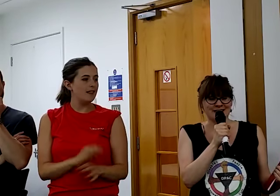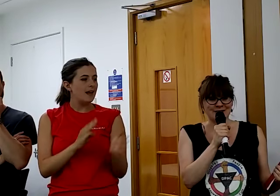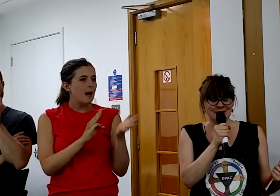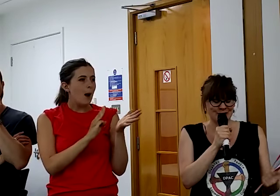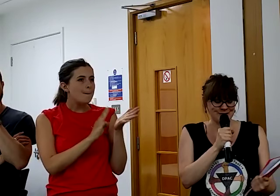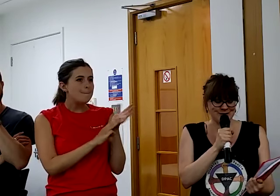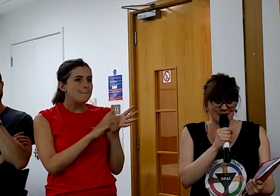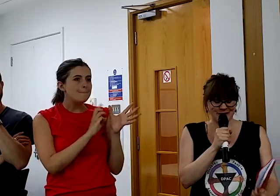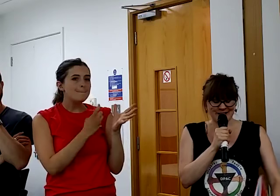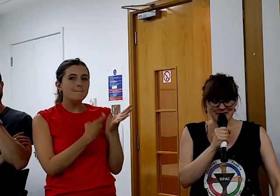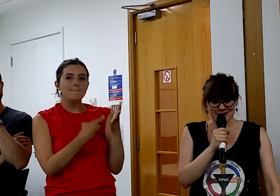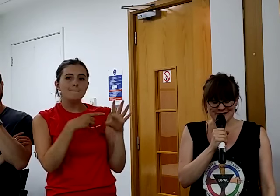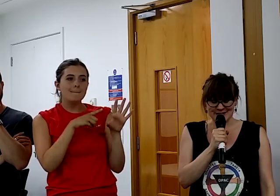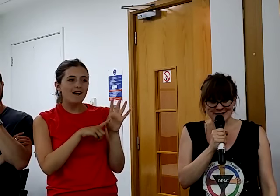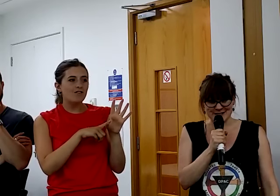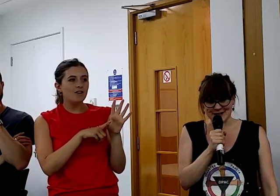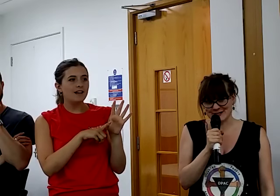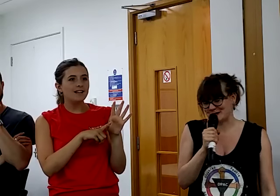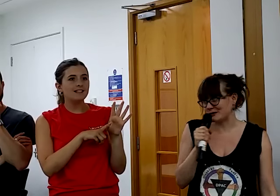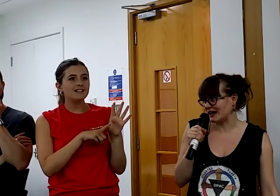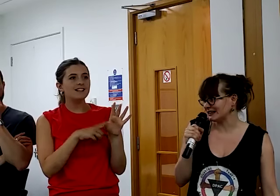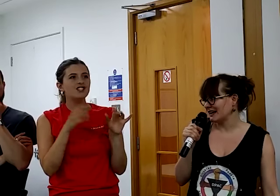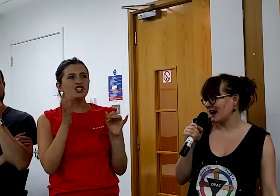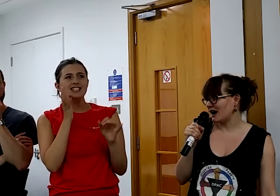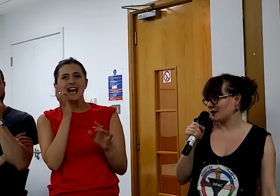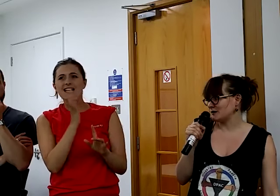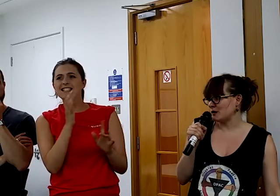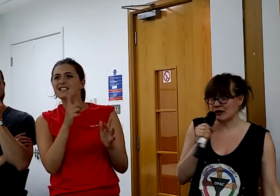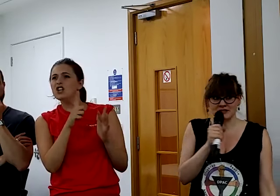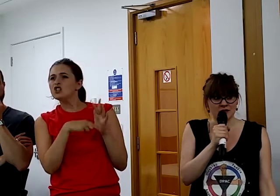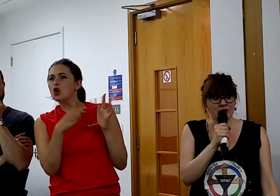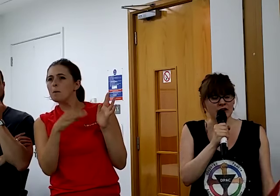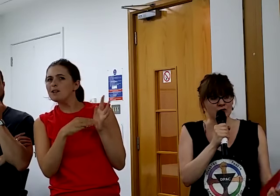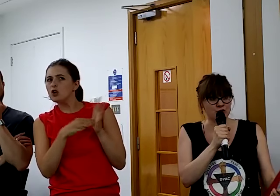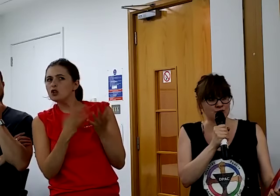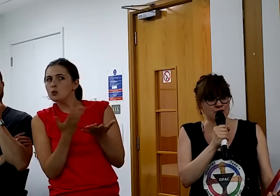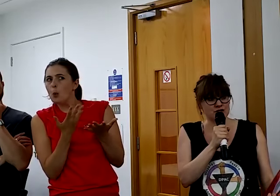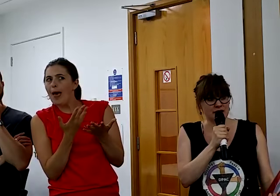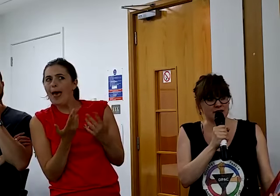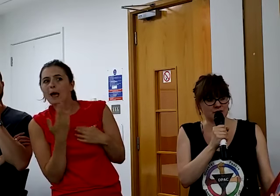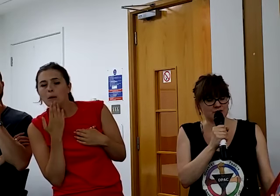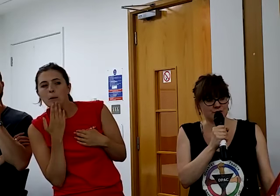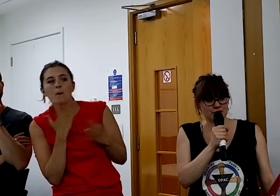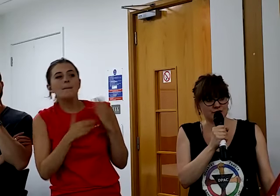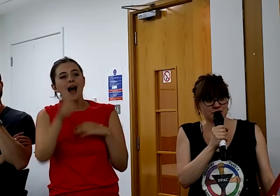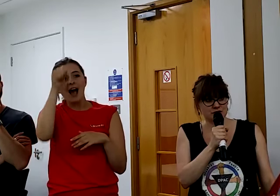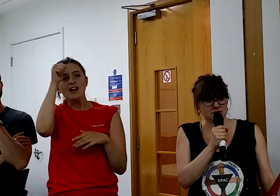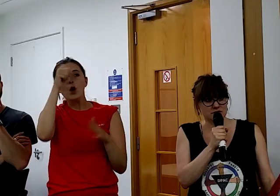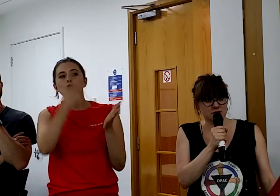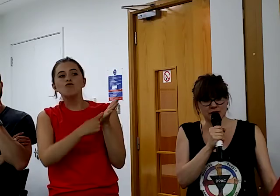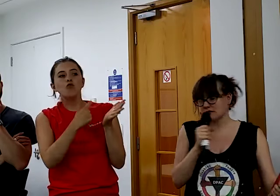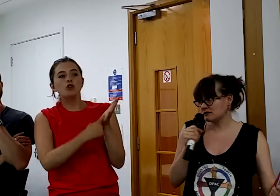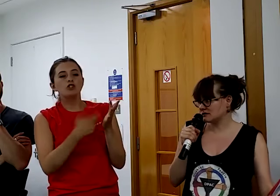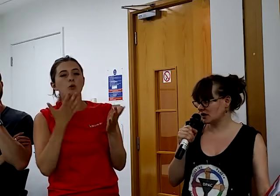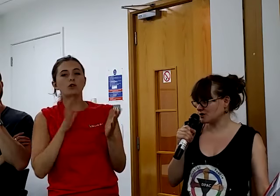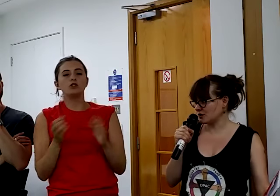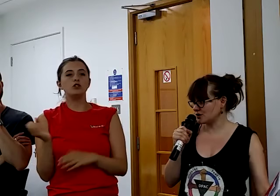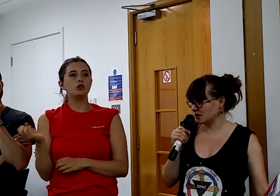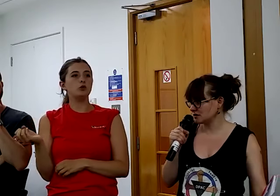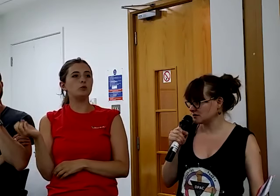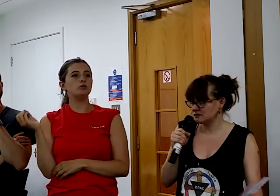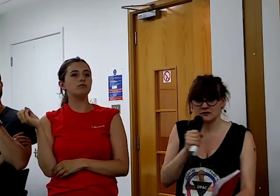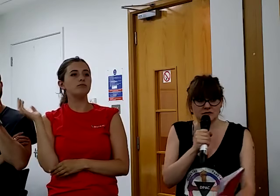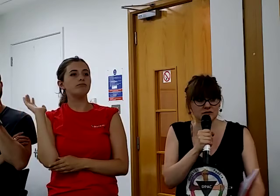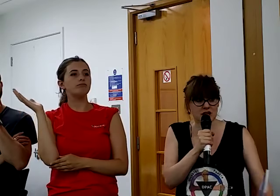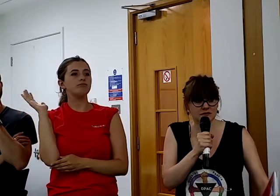Mary's just checking on John, whether he's got stuck somewhere, but I don't know. I know Roger wants to make a contribution. Should we go